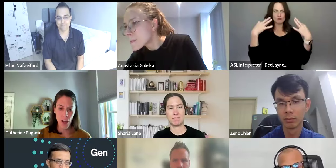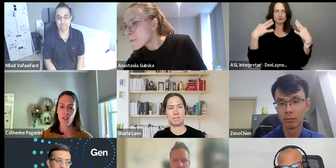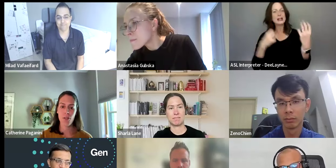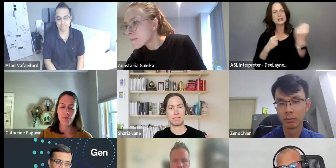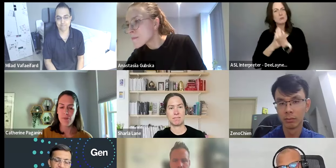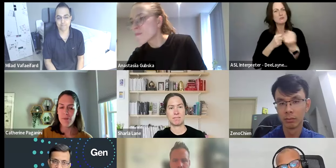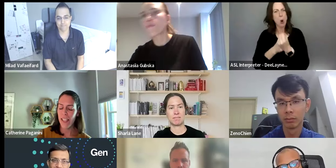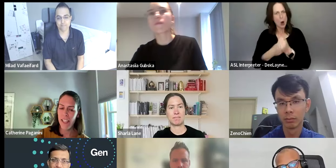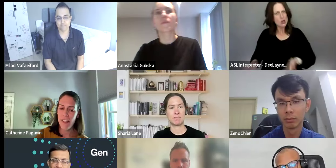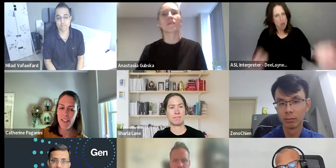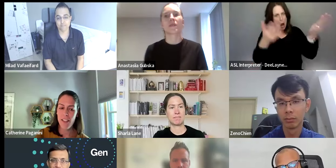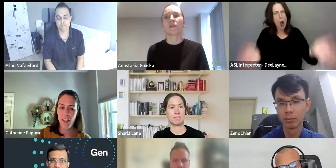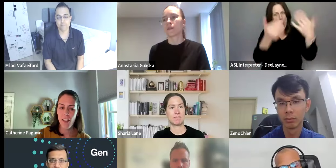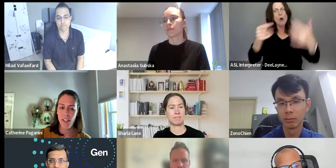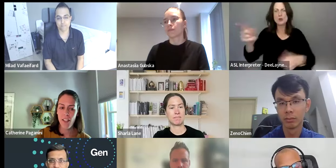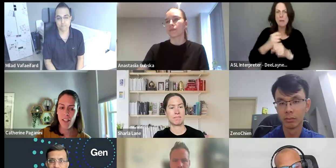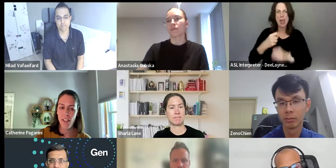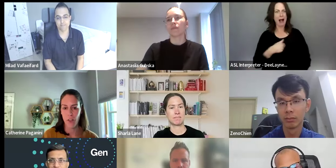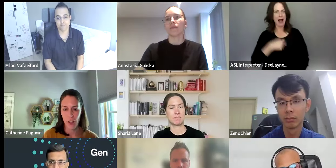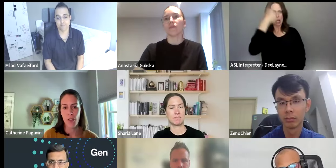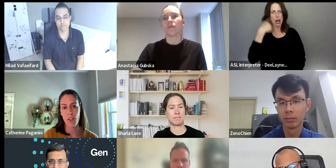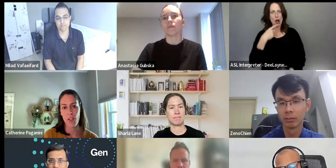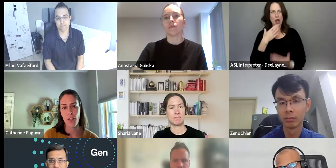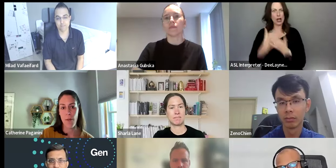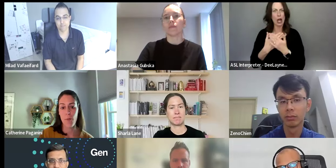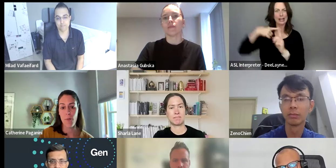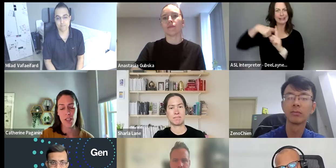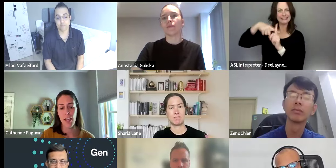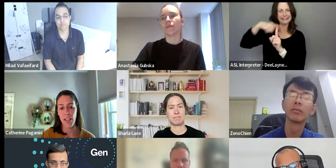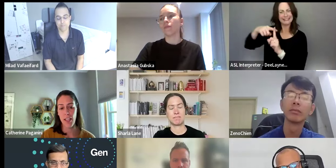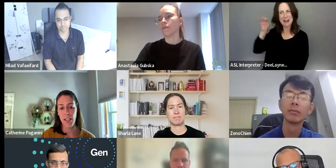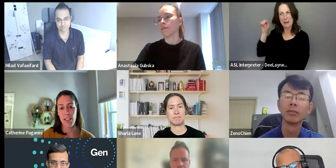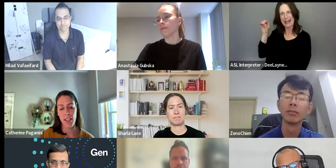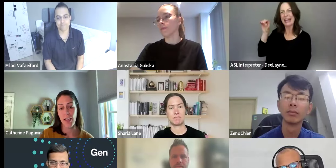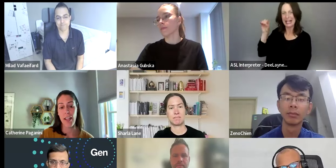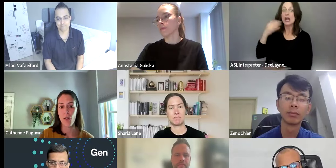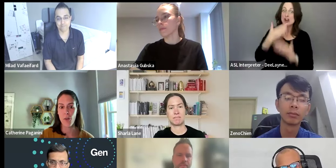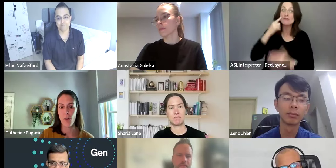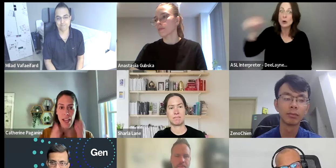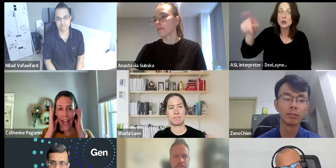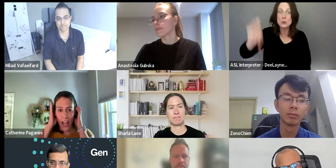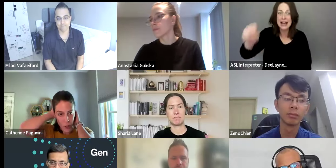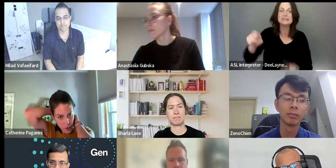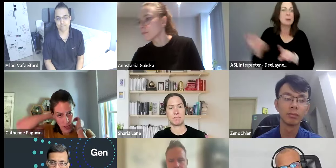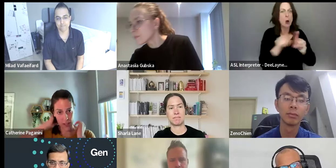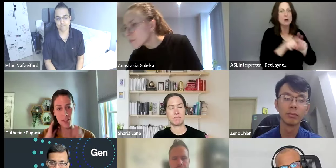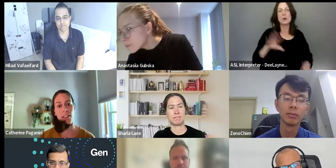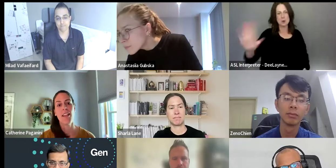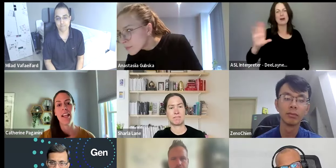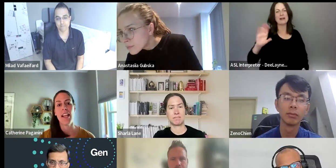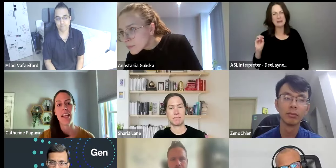wanna go there, you, because it's not only good for you, it's good for them. So it's like, so it's